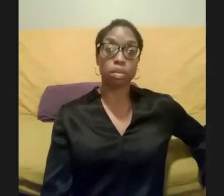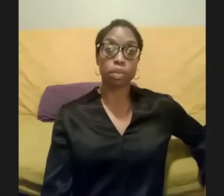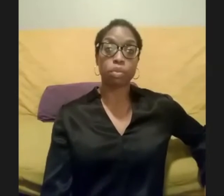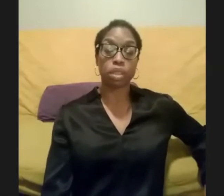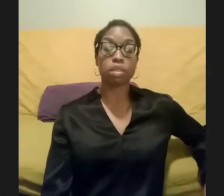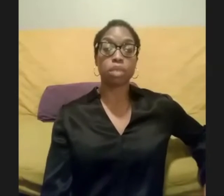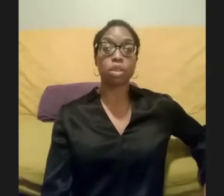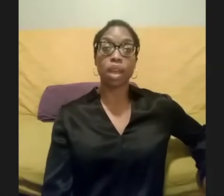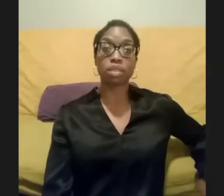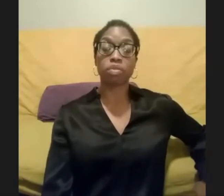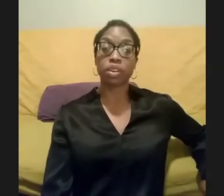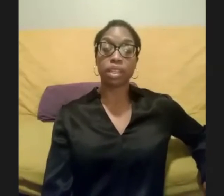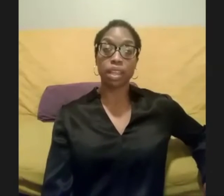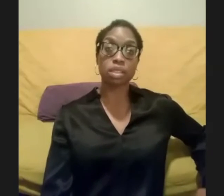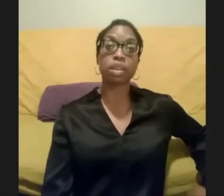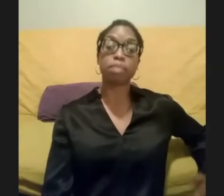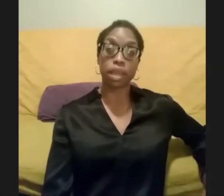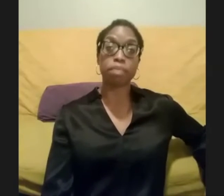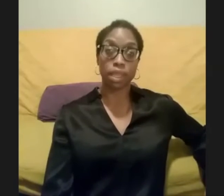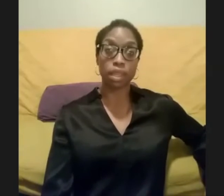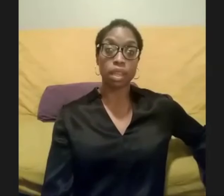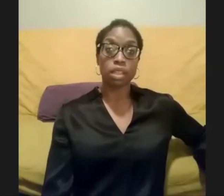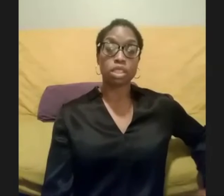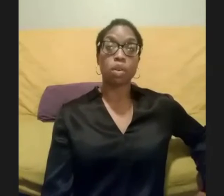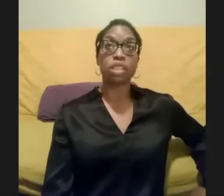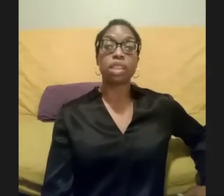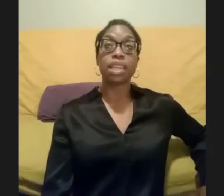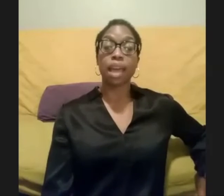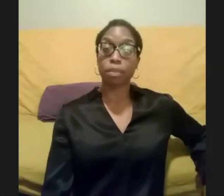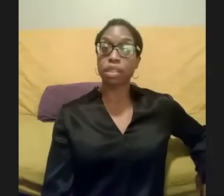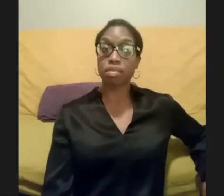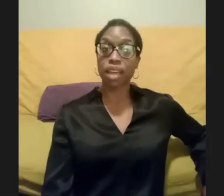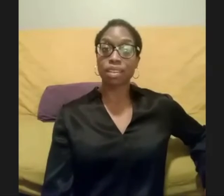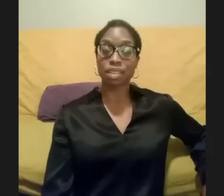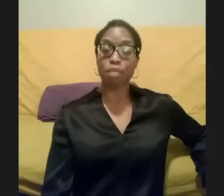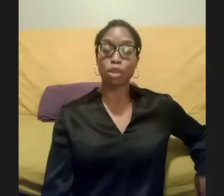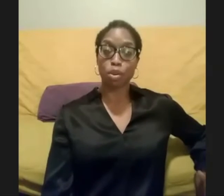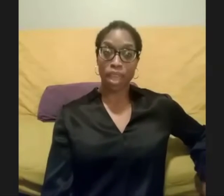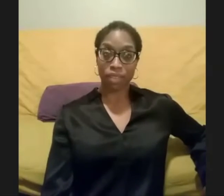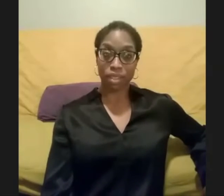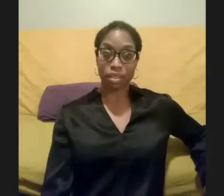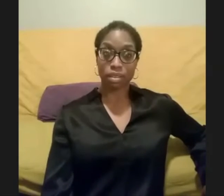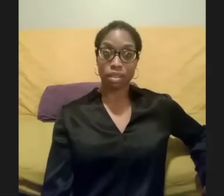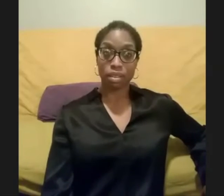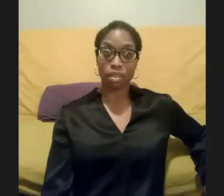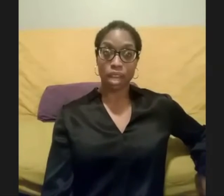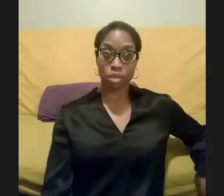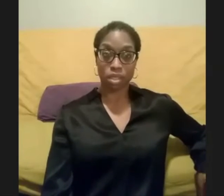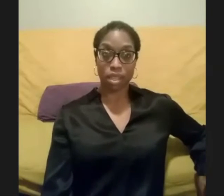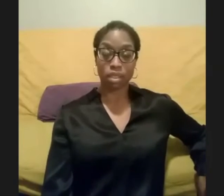with somebody who has ovarian cancer, it might be. So the absence of that does not mean you don't have it. I just want to say that.